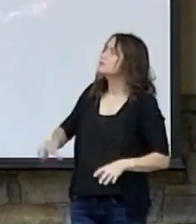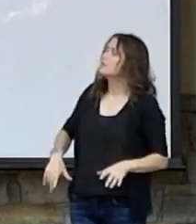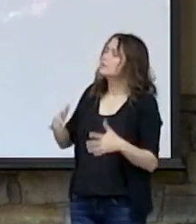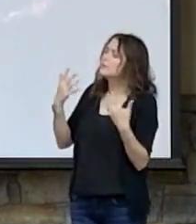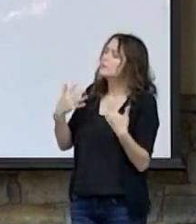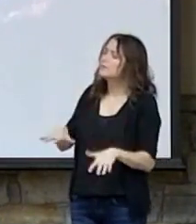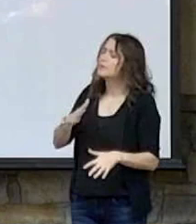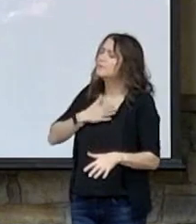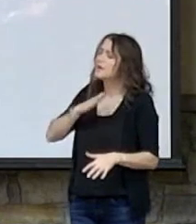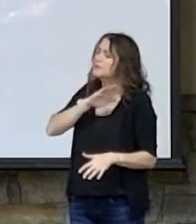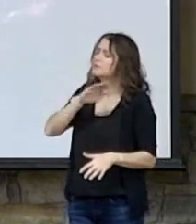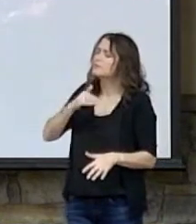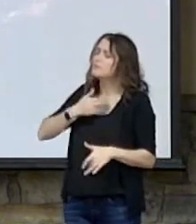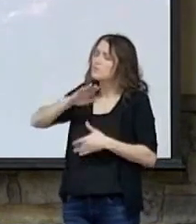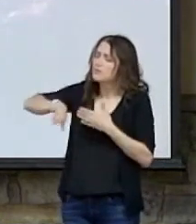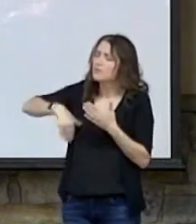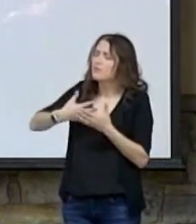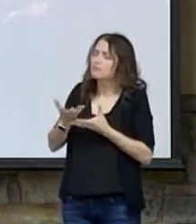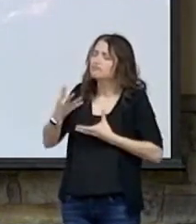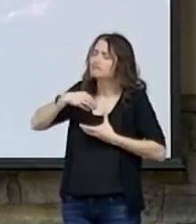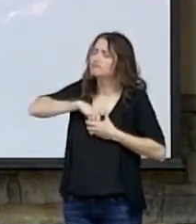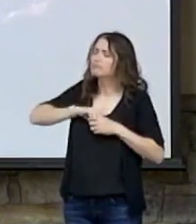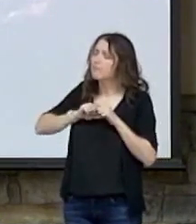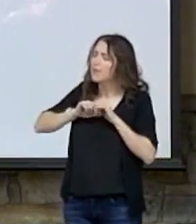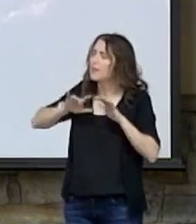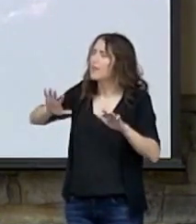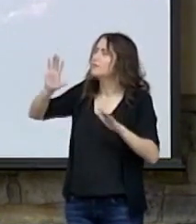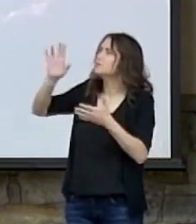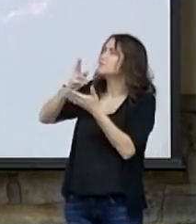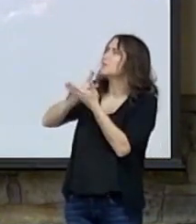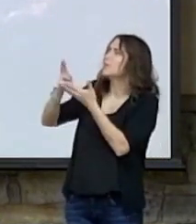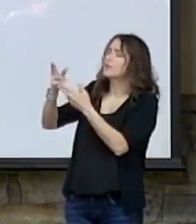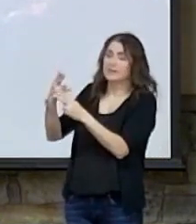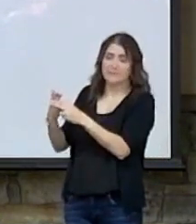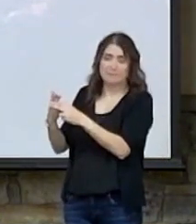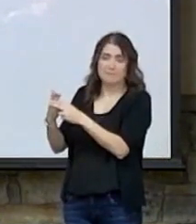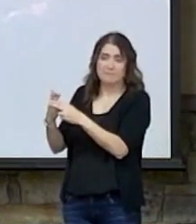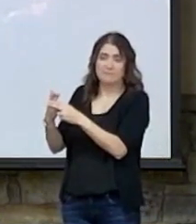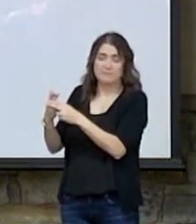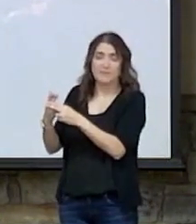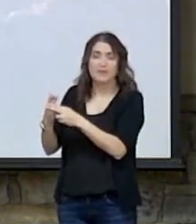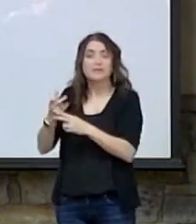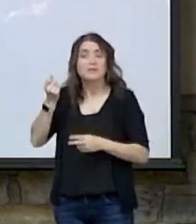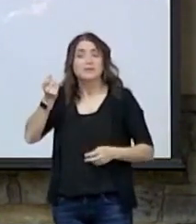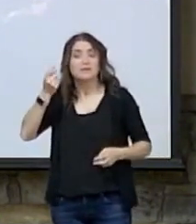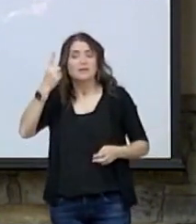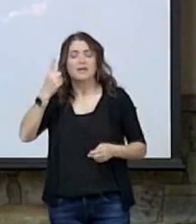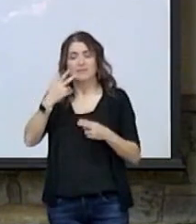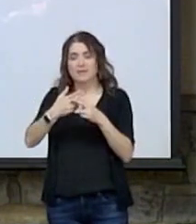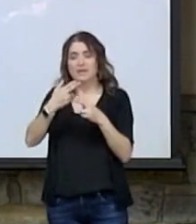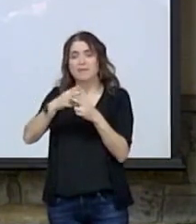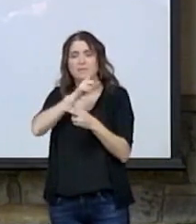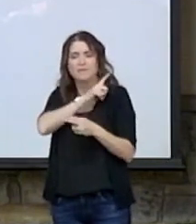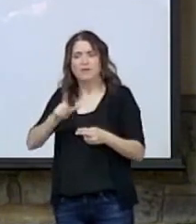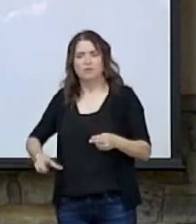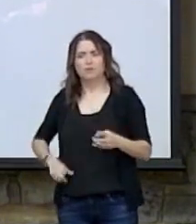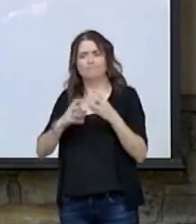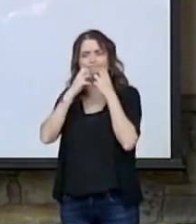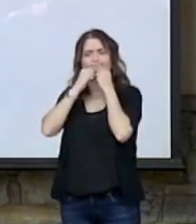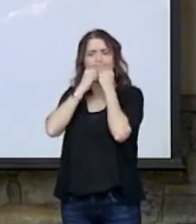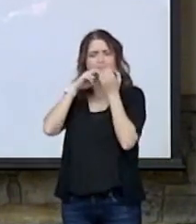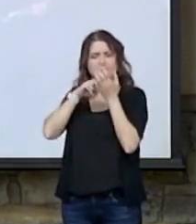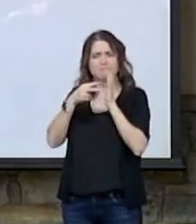me. Bless His holy name. You see, the name of the Lord meant something to David. It was